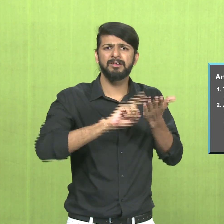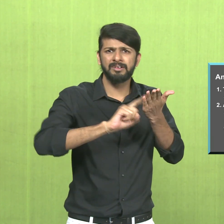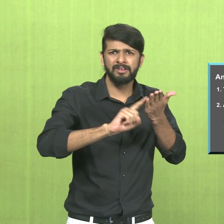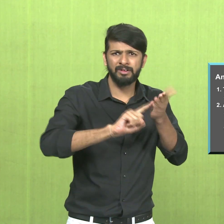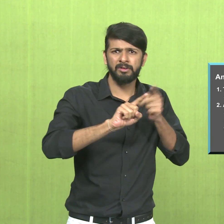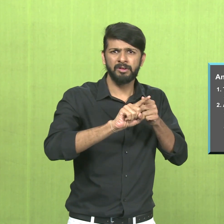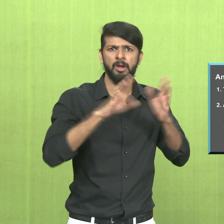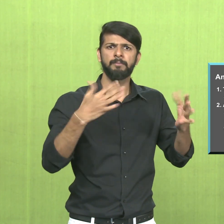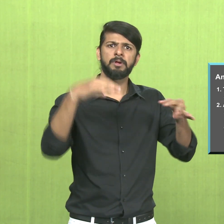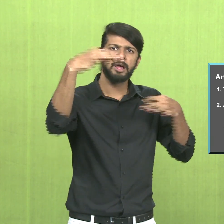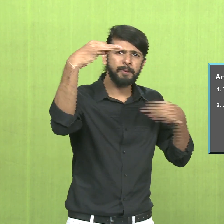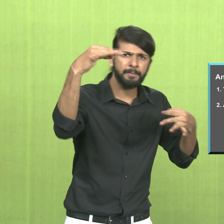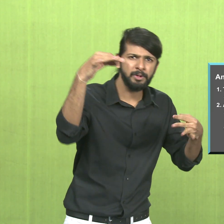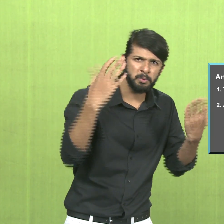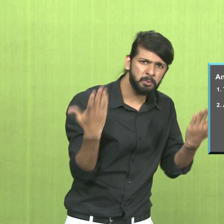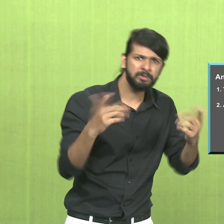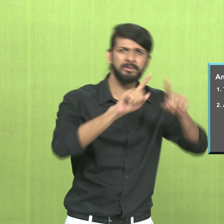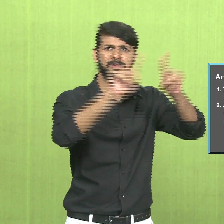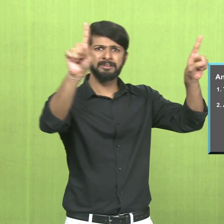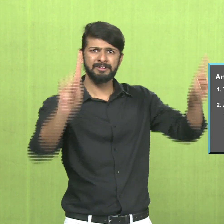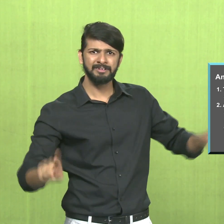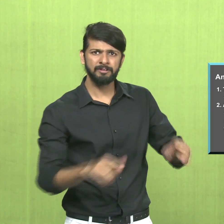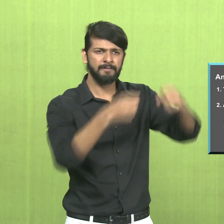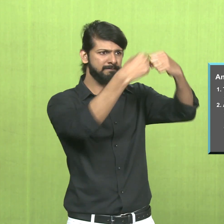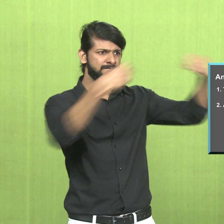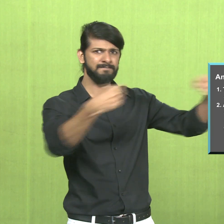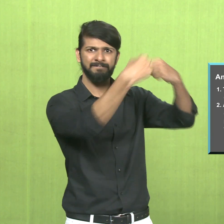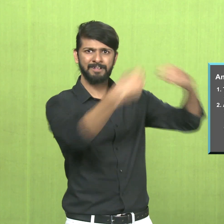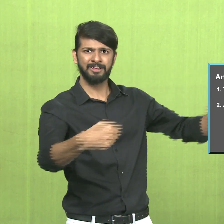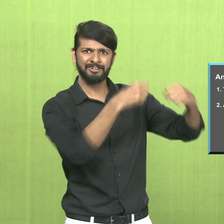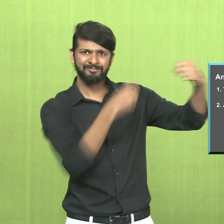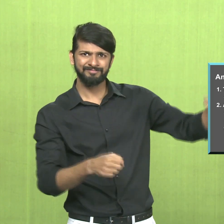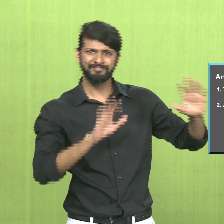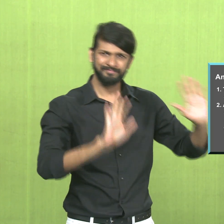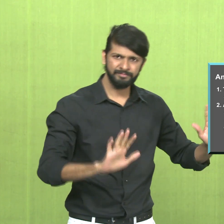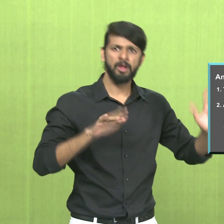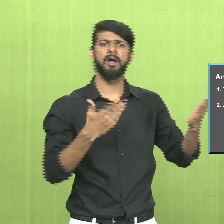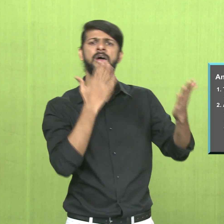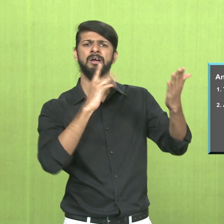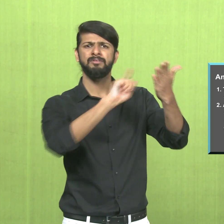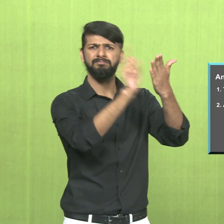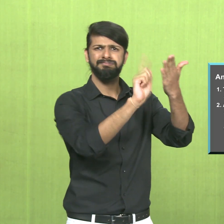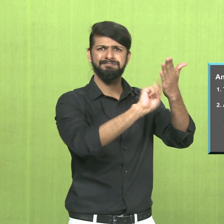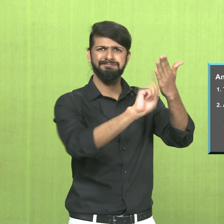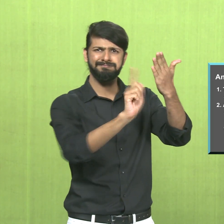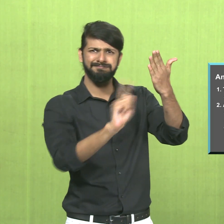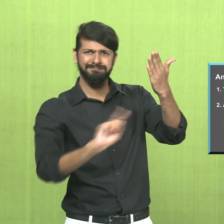A pastel is made by letting the sticks move over an abrasive ground. It could be a sandboard or a